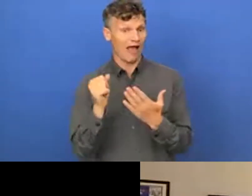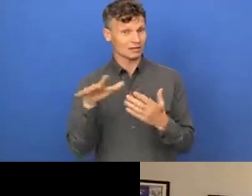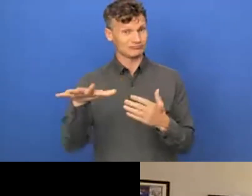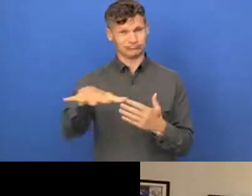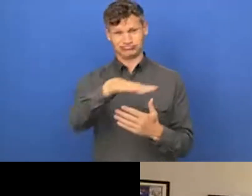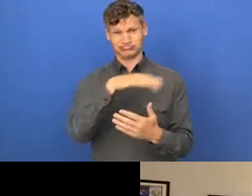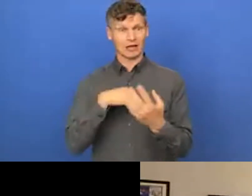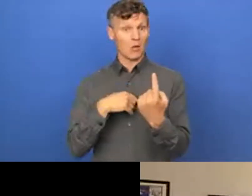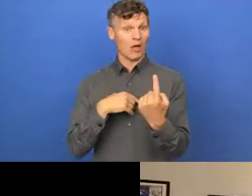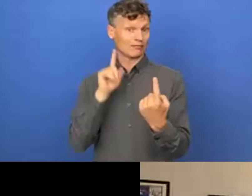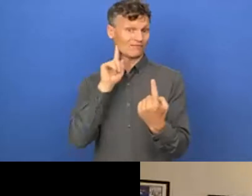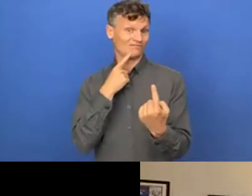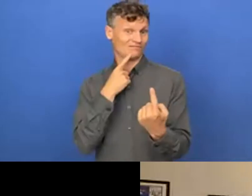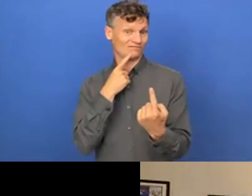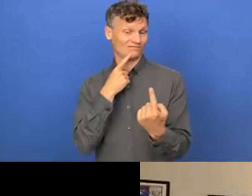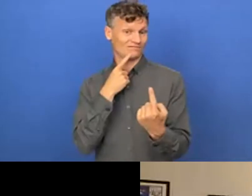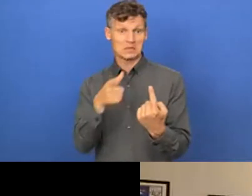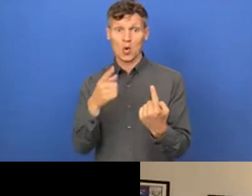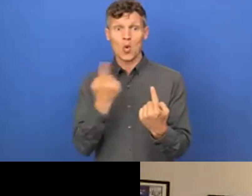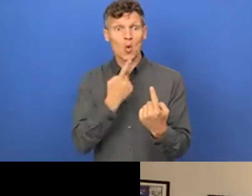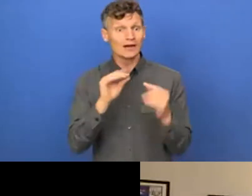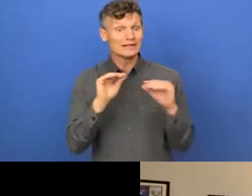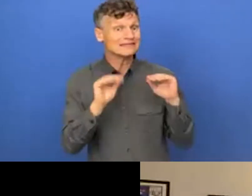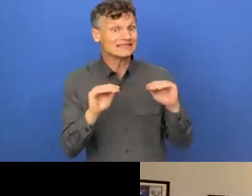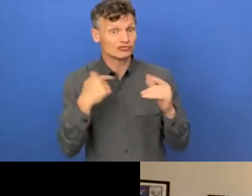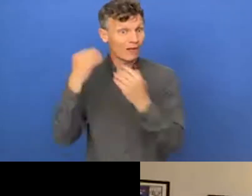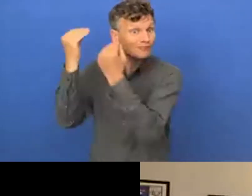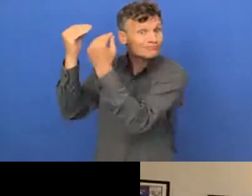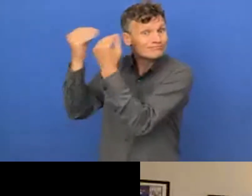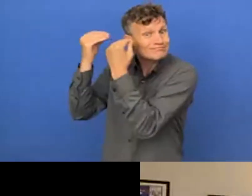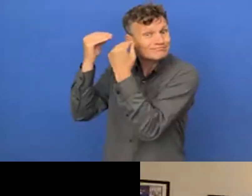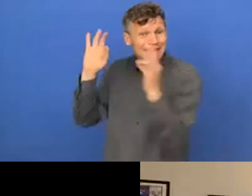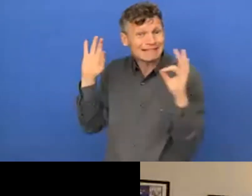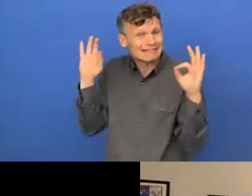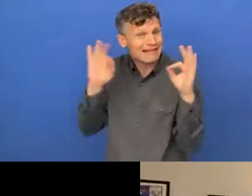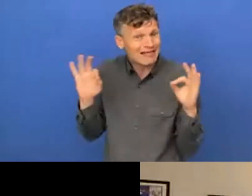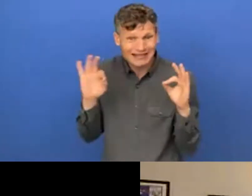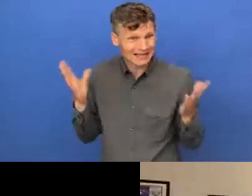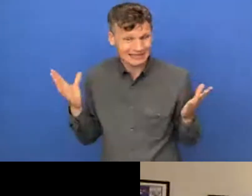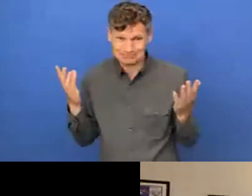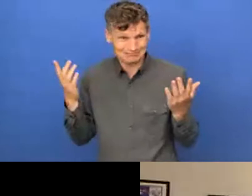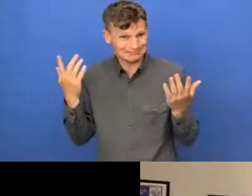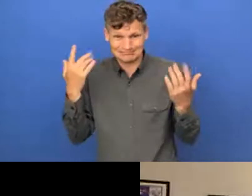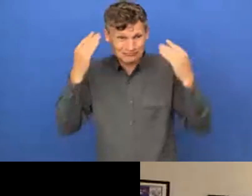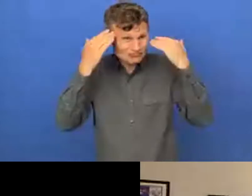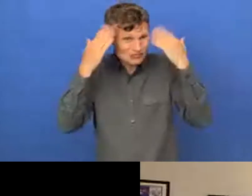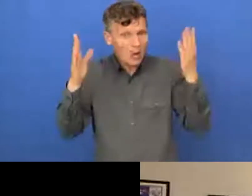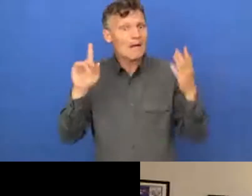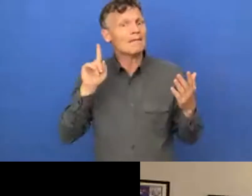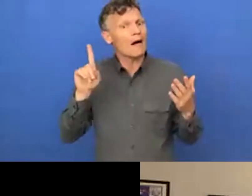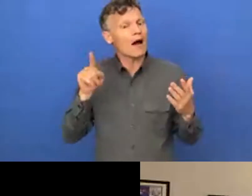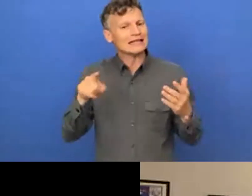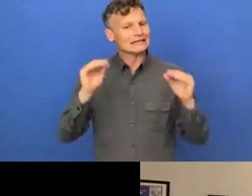no specialized training. None of the students did as well, but she just created an environment in which that child